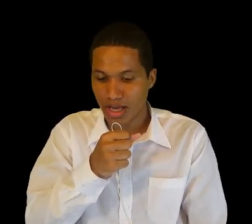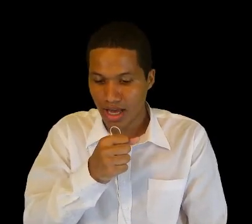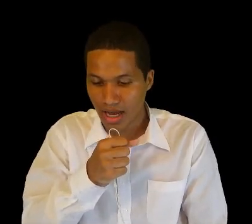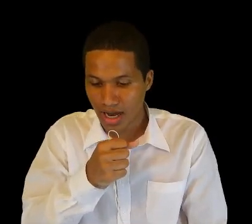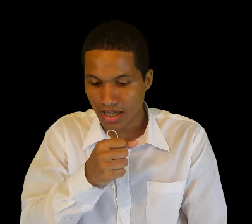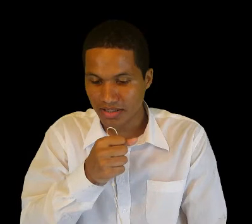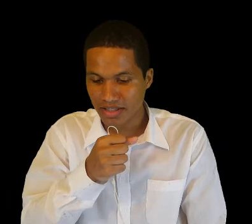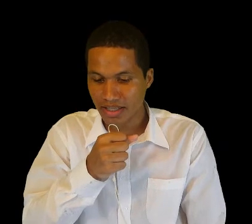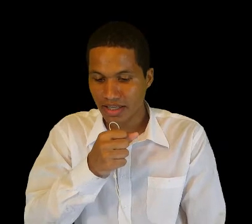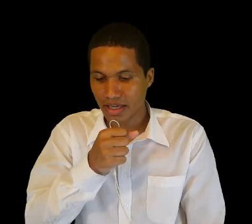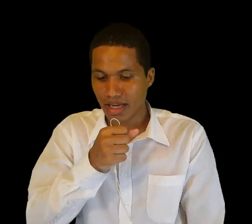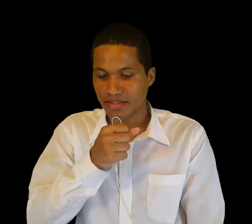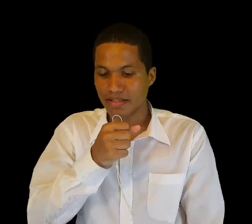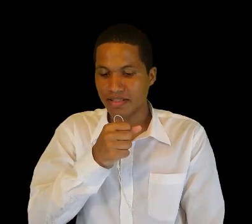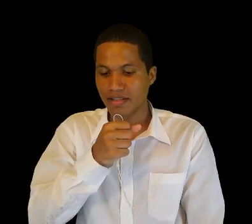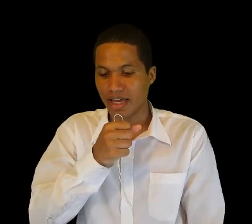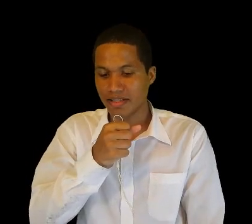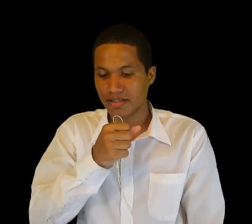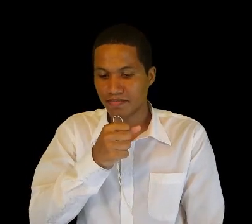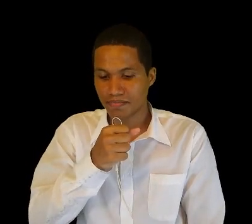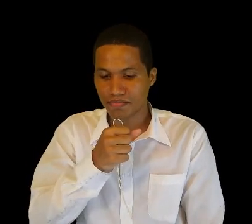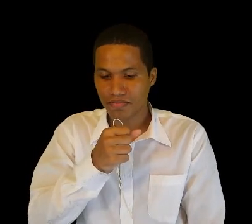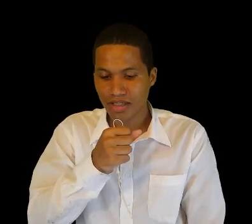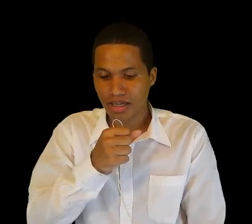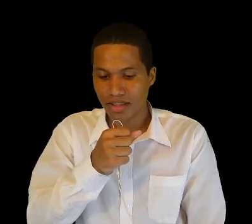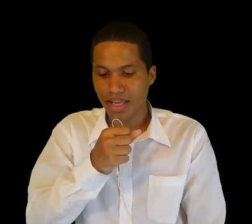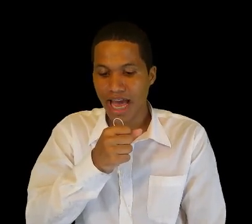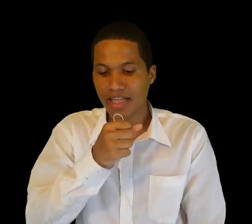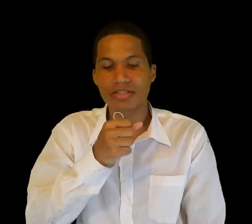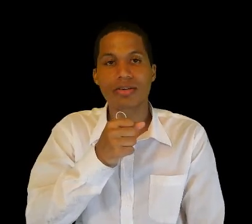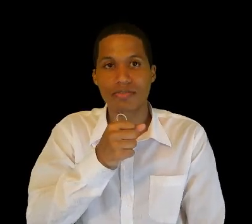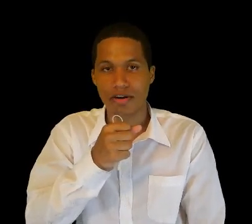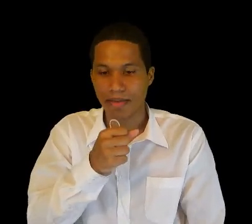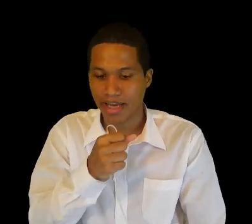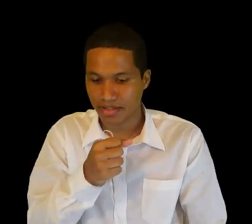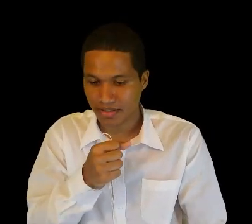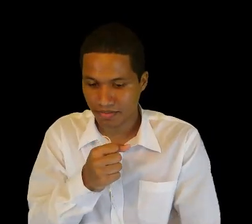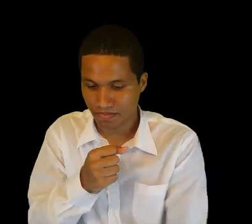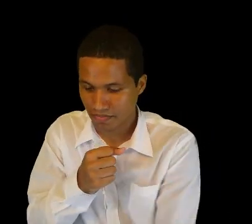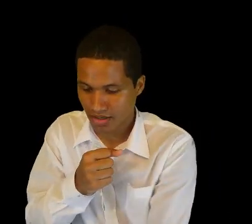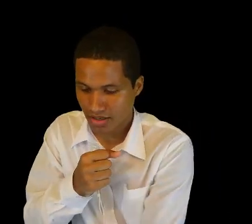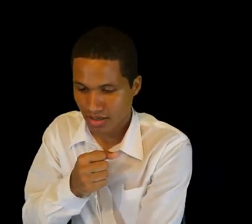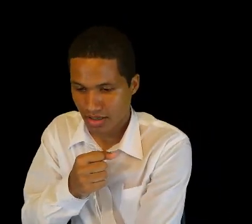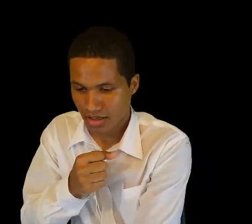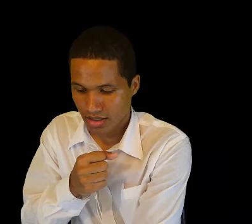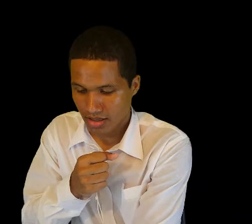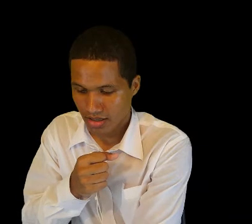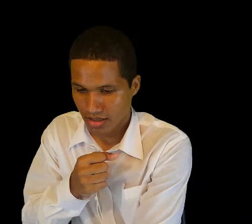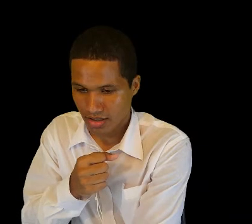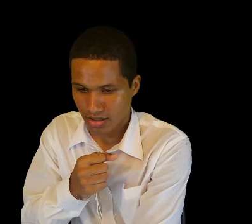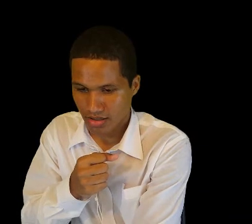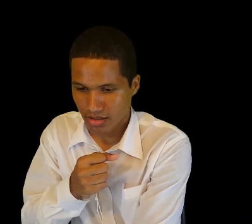two antennae and 6 legs. They hatch from eggs.